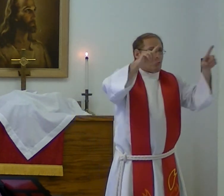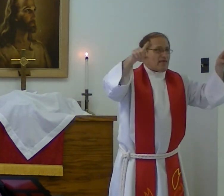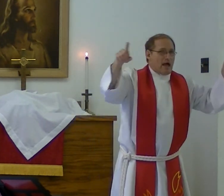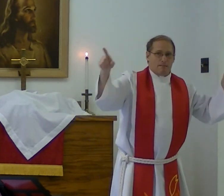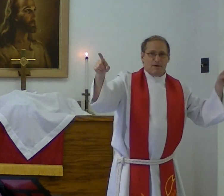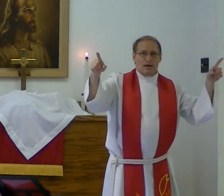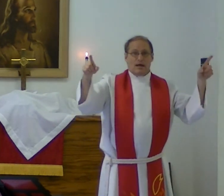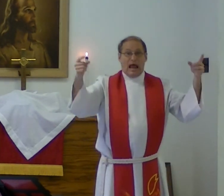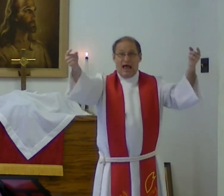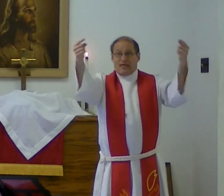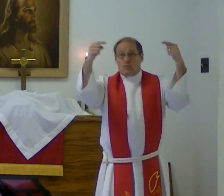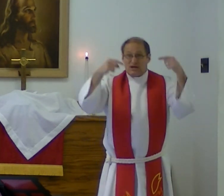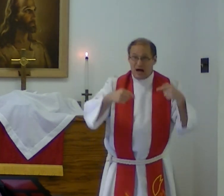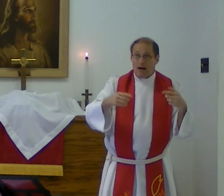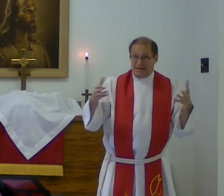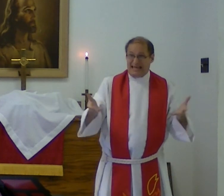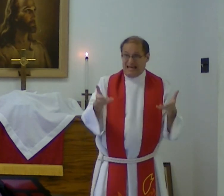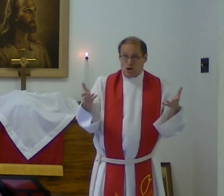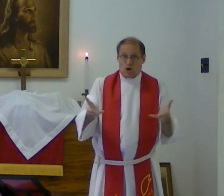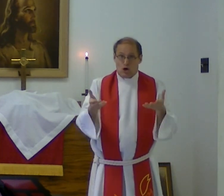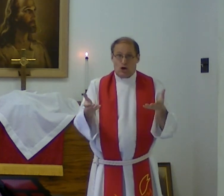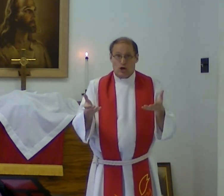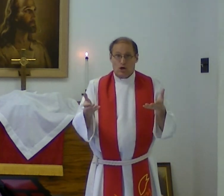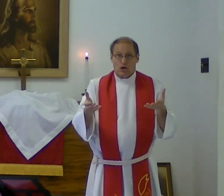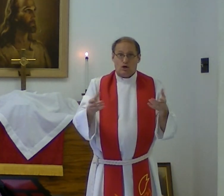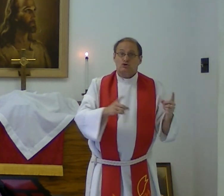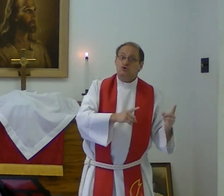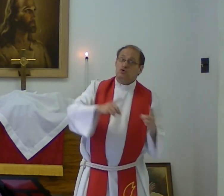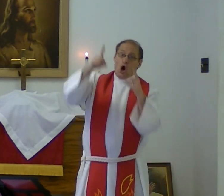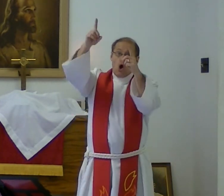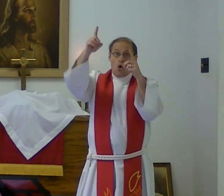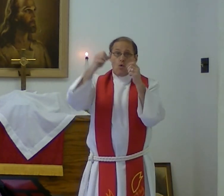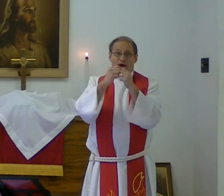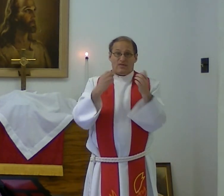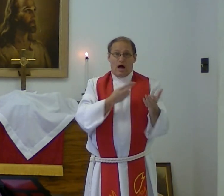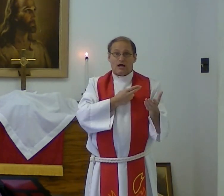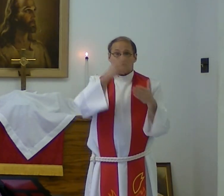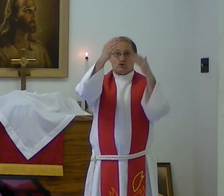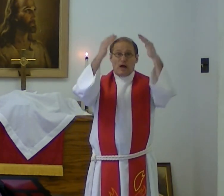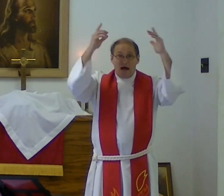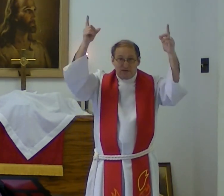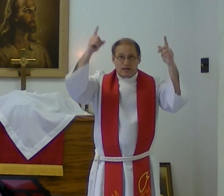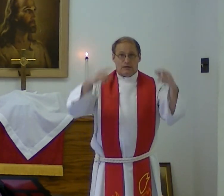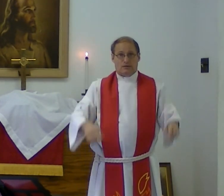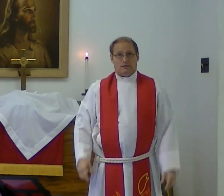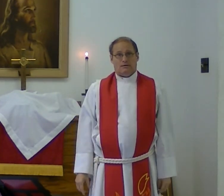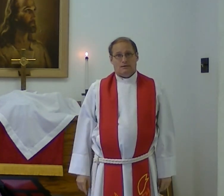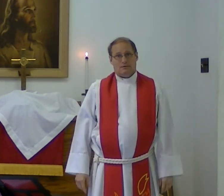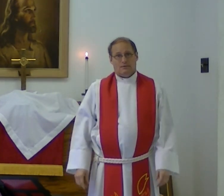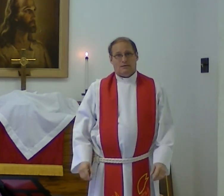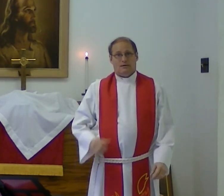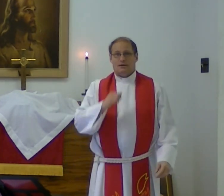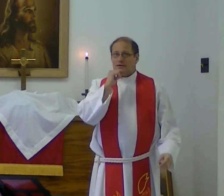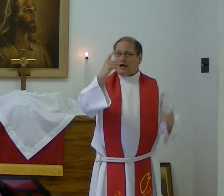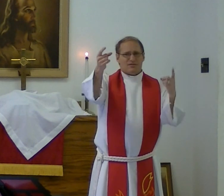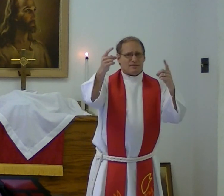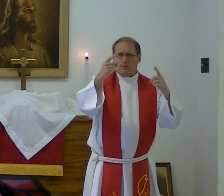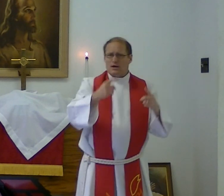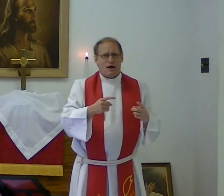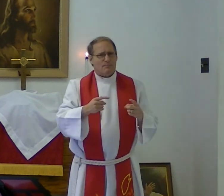them and they would come here to go with us to heaven. Not that they would come